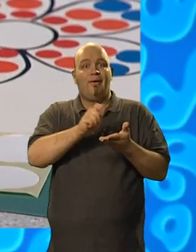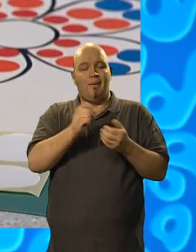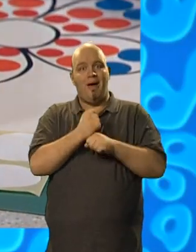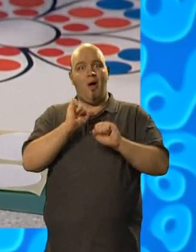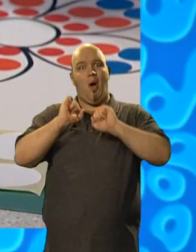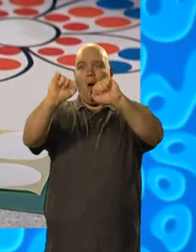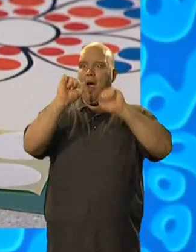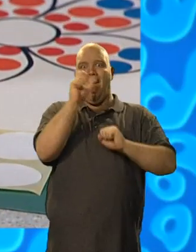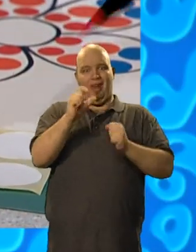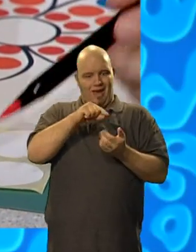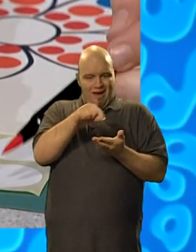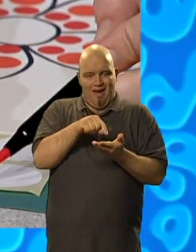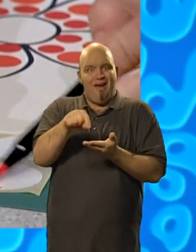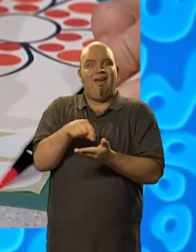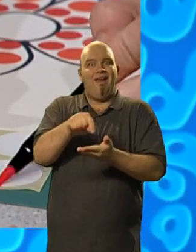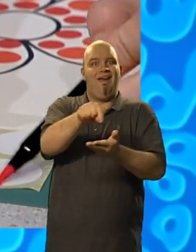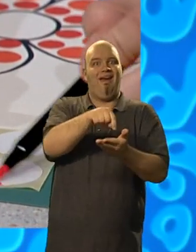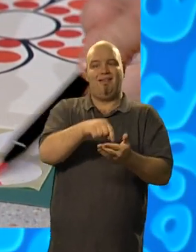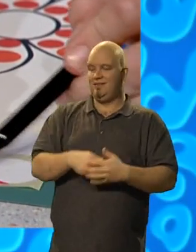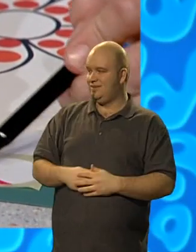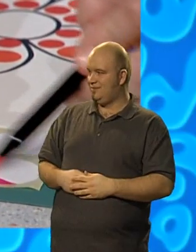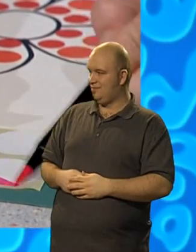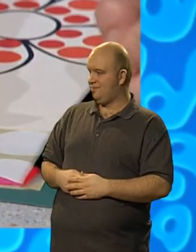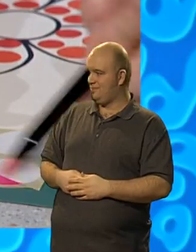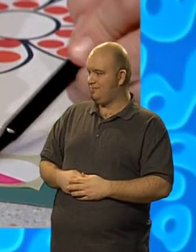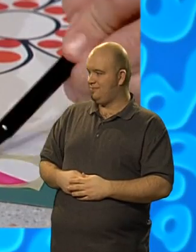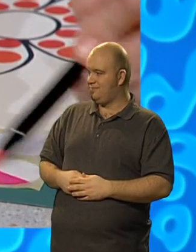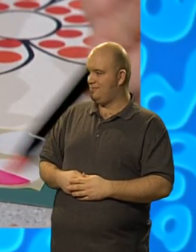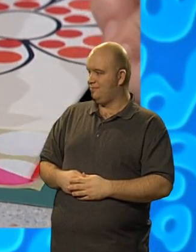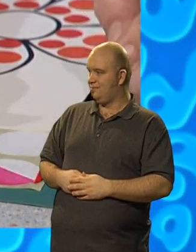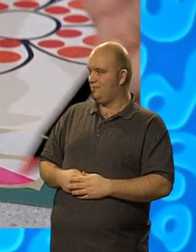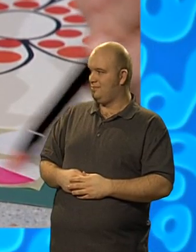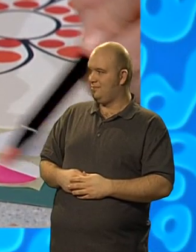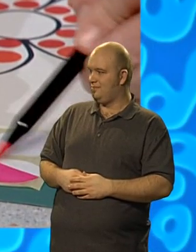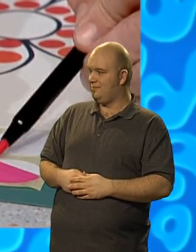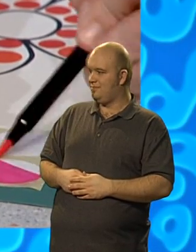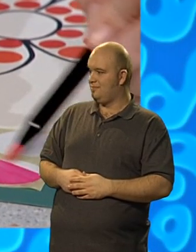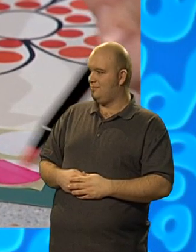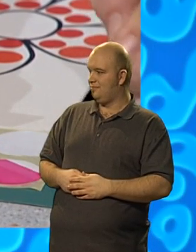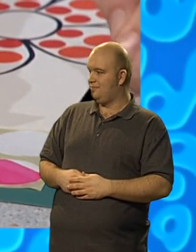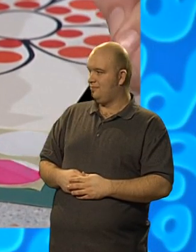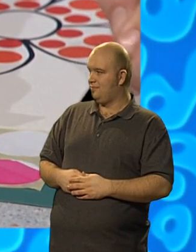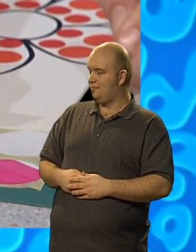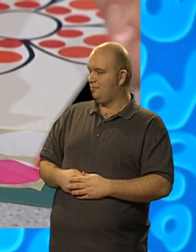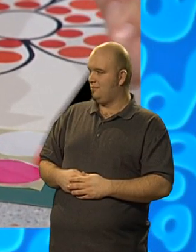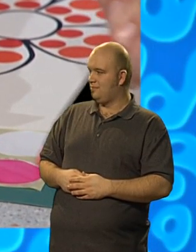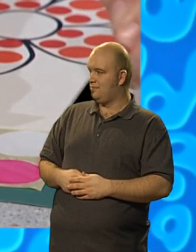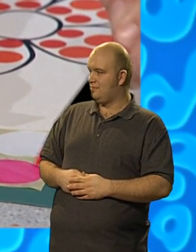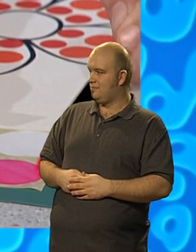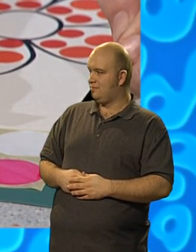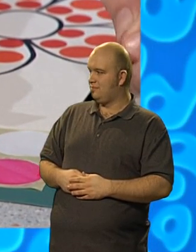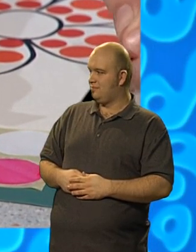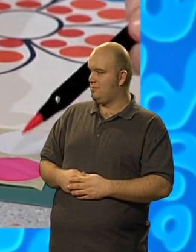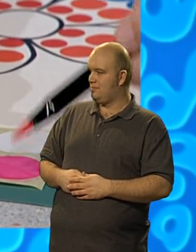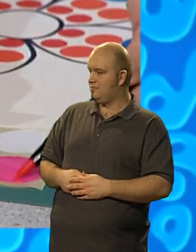then colour them in to make your own coloured dots. That's a nice